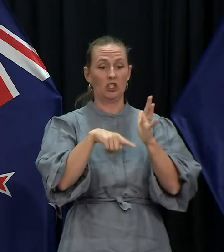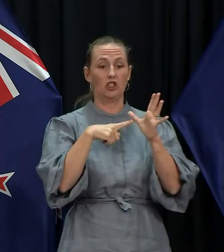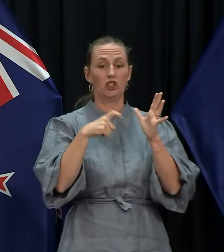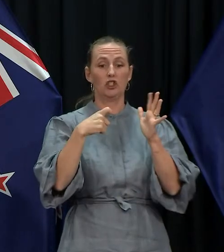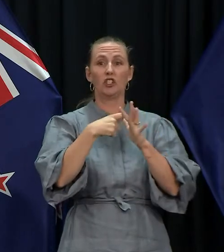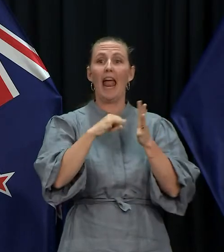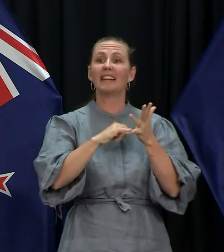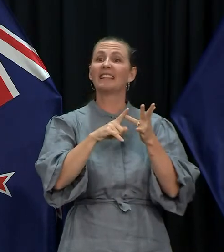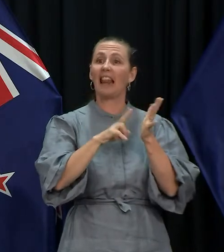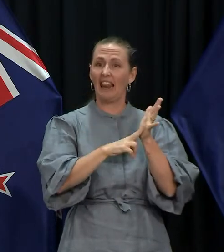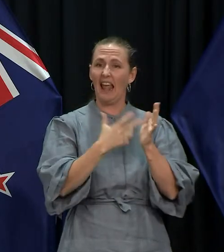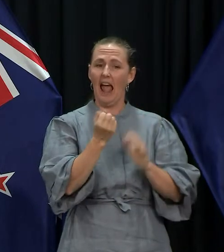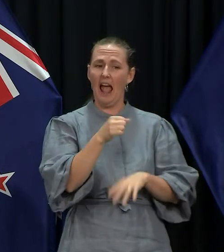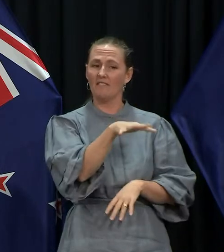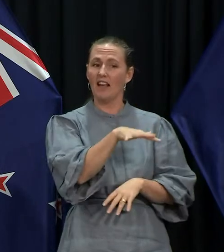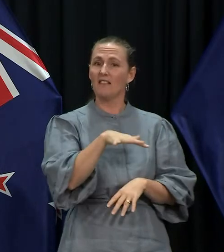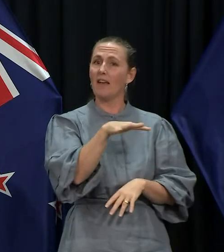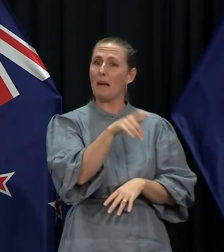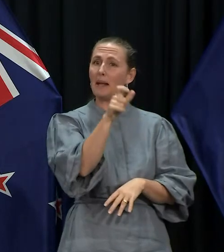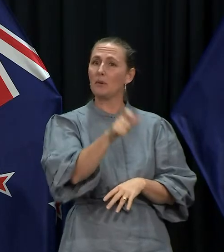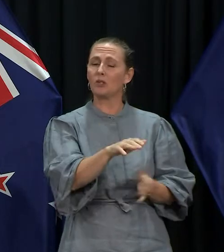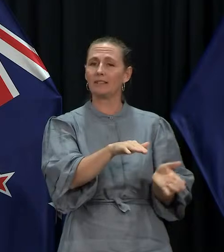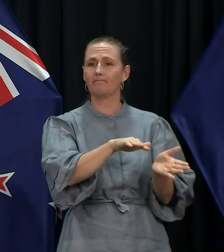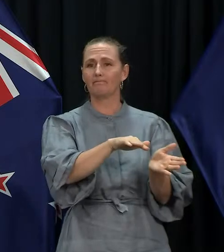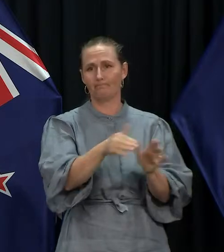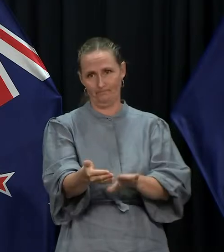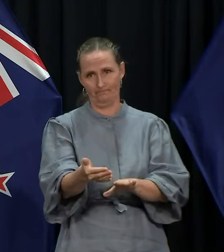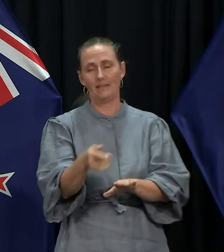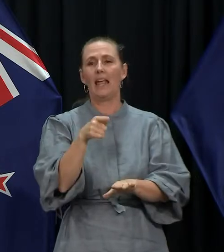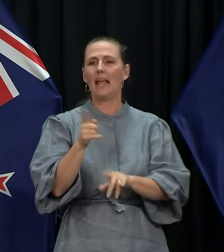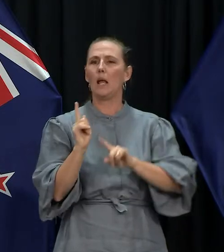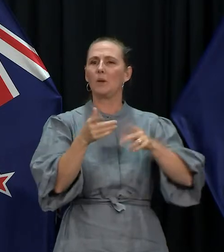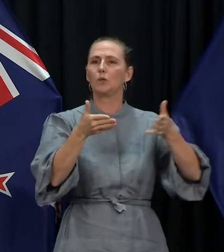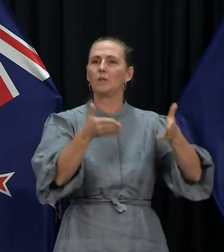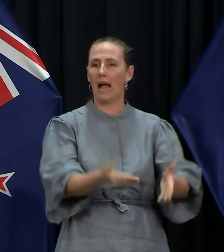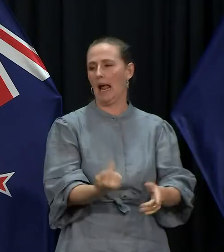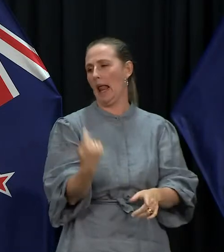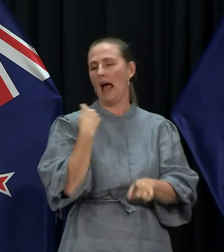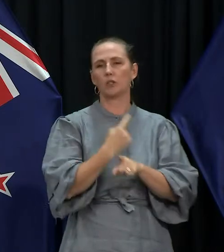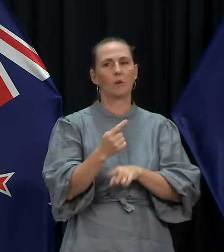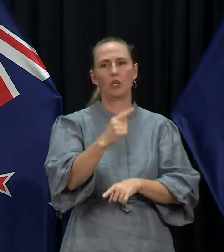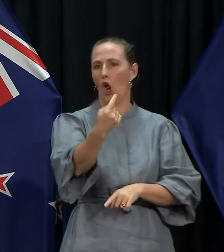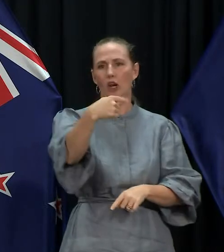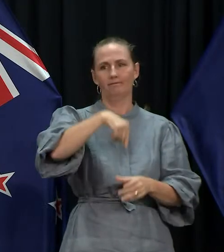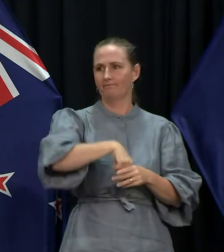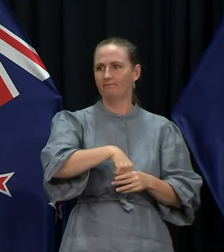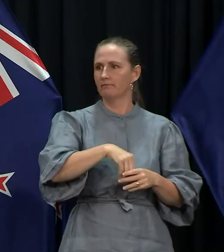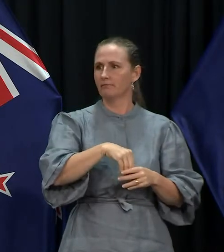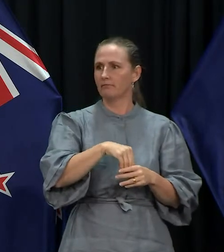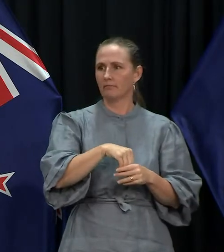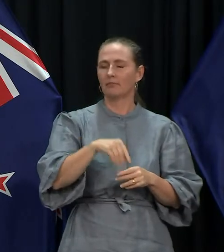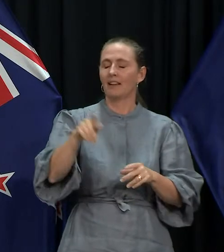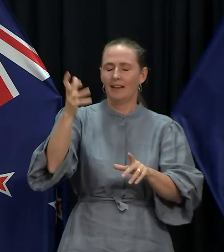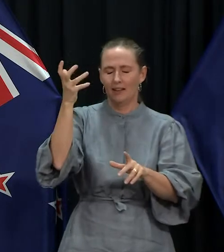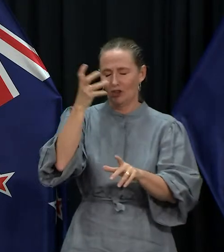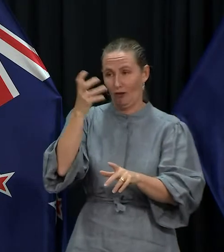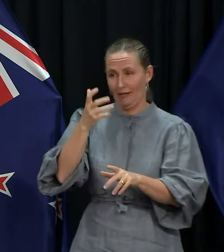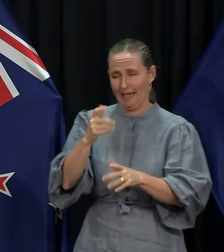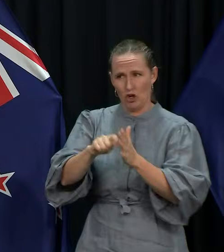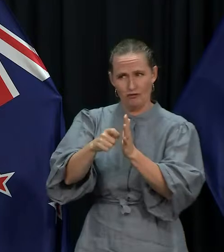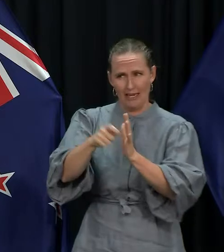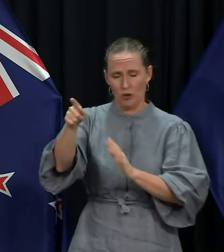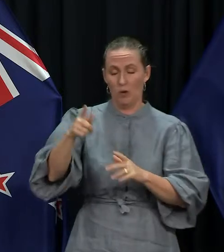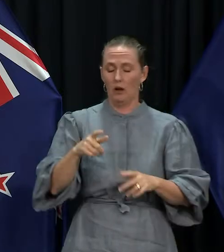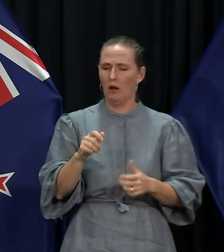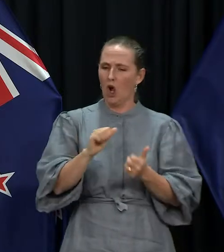loss in his family. So he attended a tangi last week and was unable to be present. I don't mean to correct you, Joe. It's just co-governance, I feel